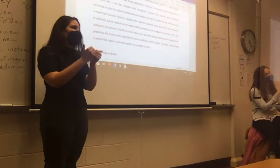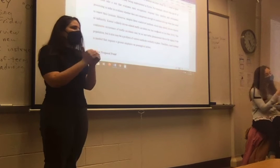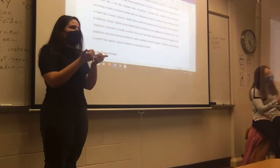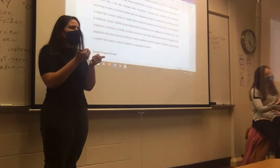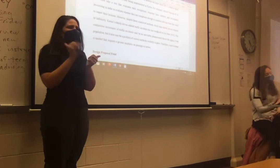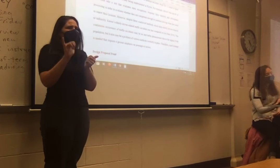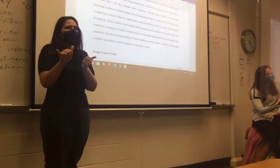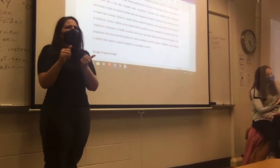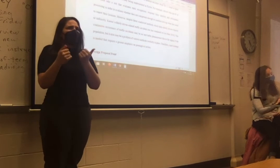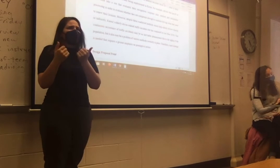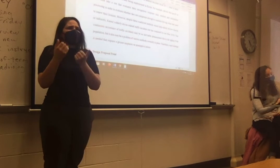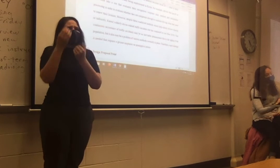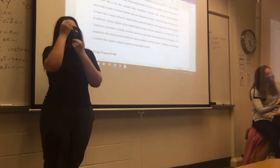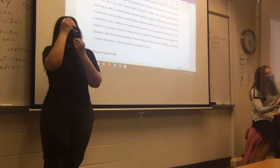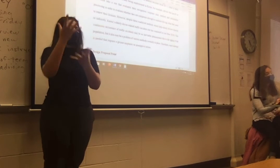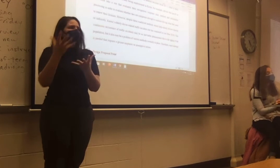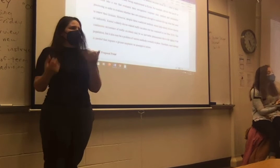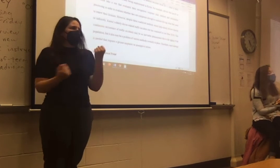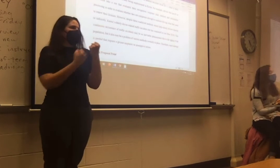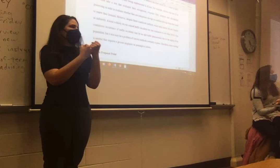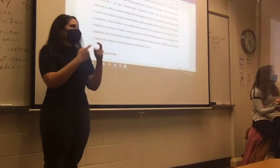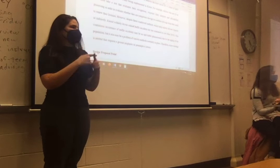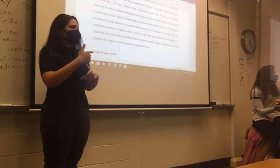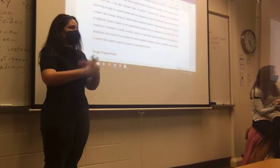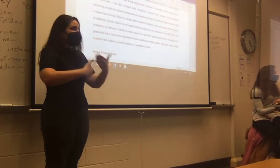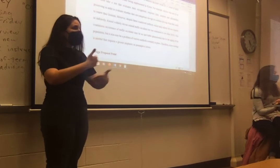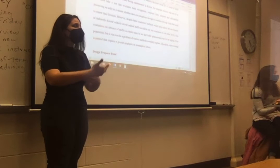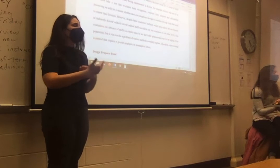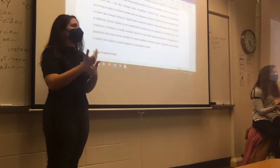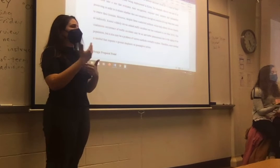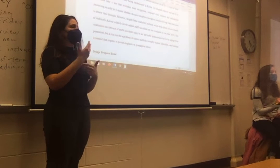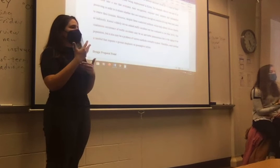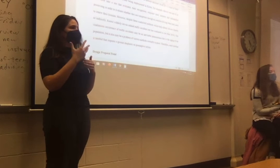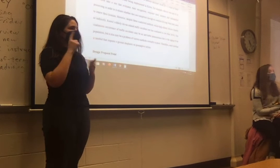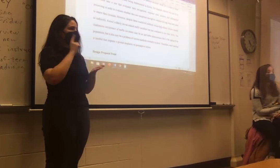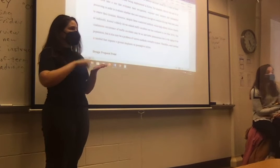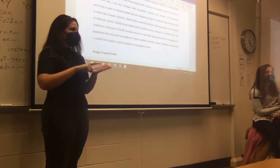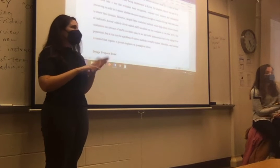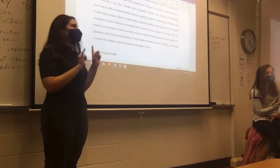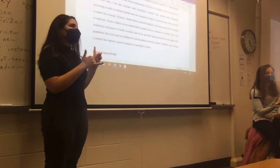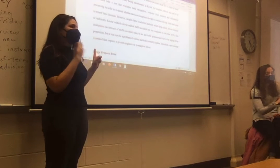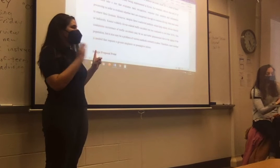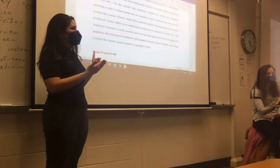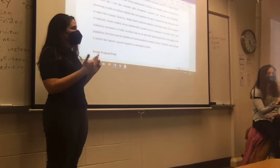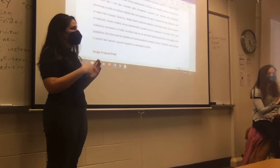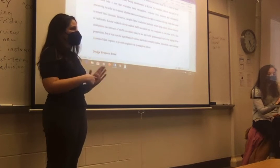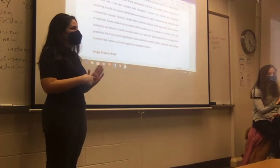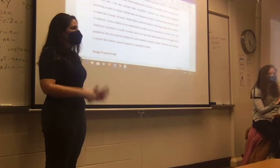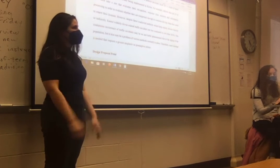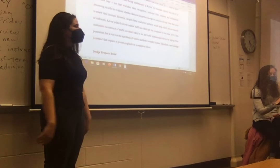relate to the purpose. So that's a good example of a literature review in that sense.